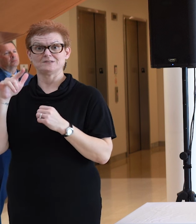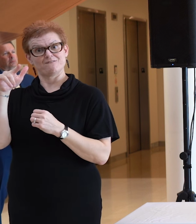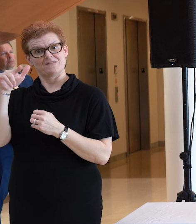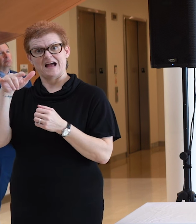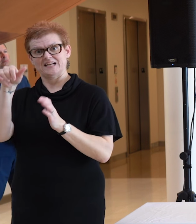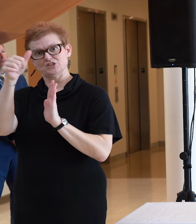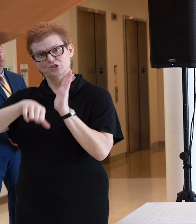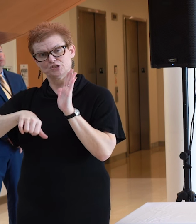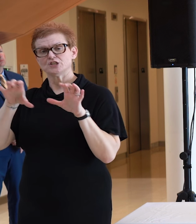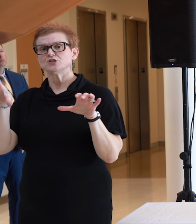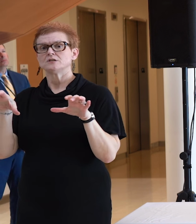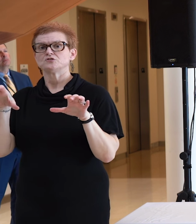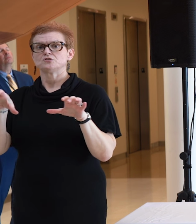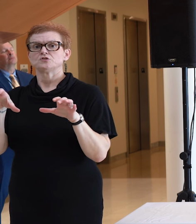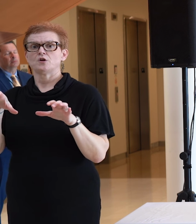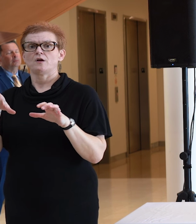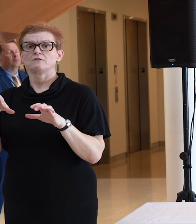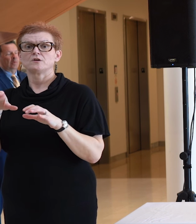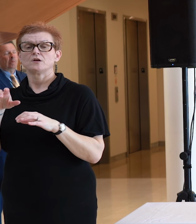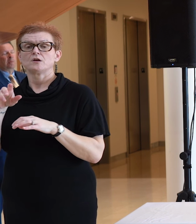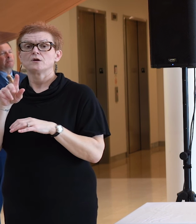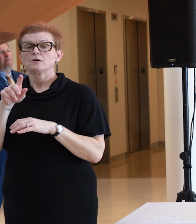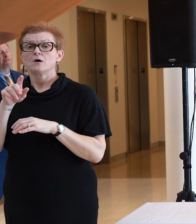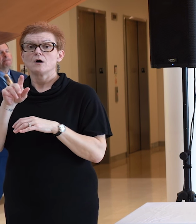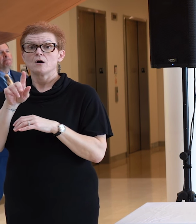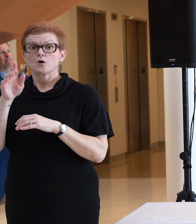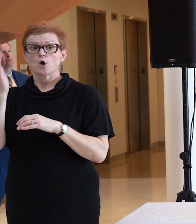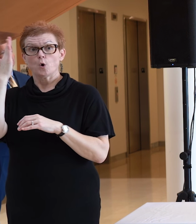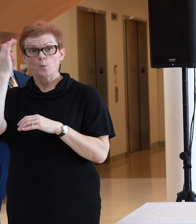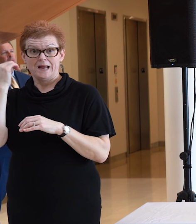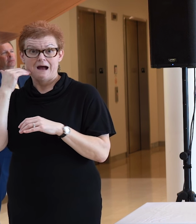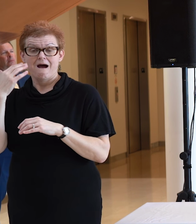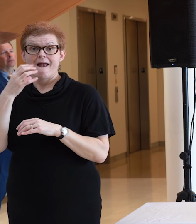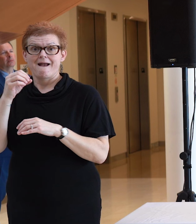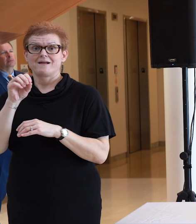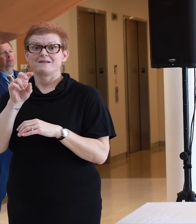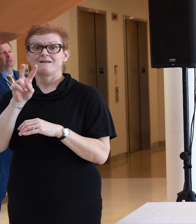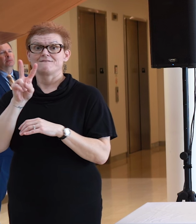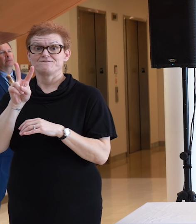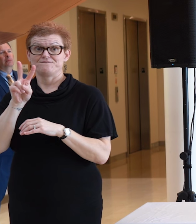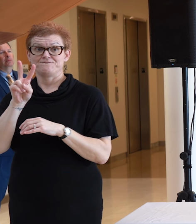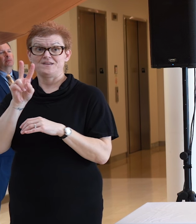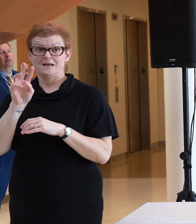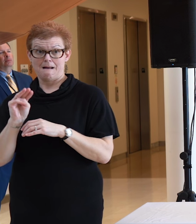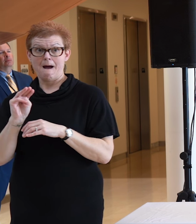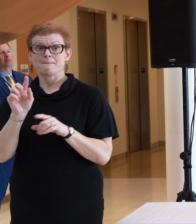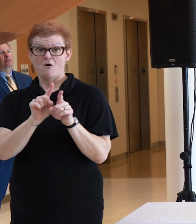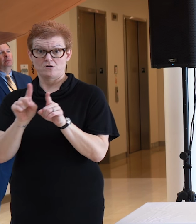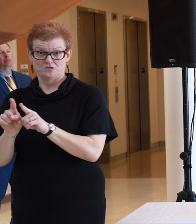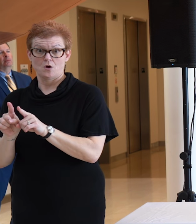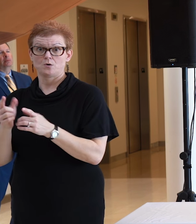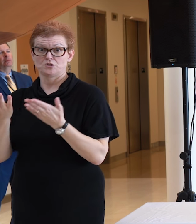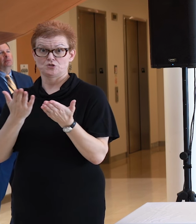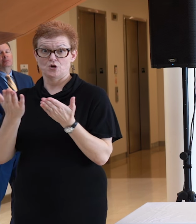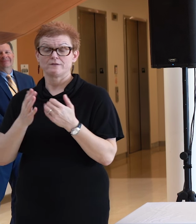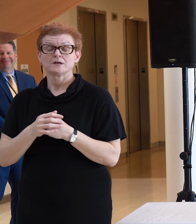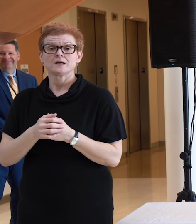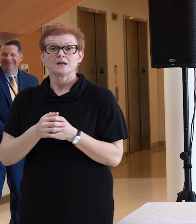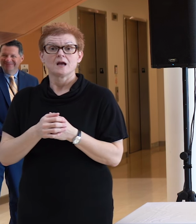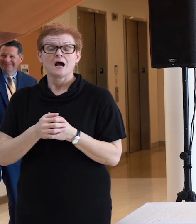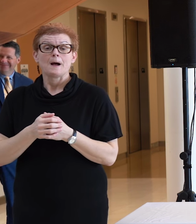served active duty for Korea and Vietnam as well. So Dr. Banton was a dedicated public health leader, and I'm quite sure I'm probably leaving off a